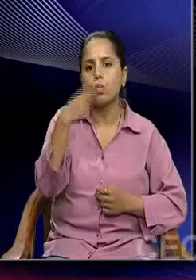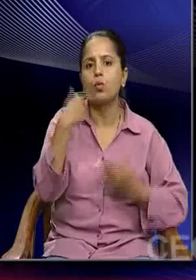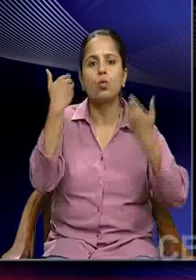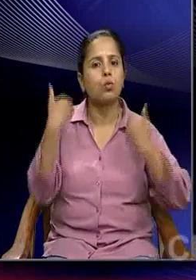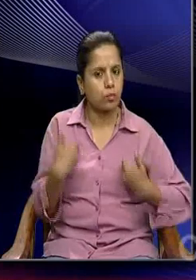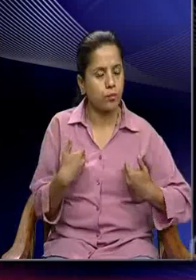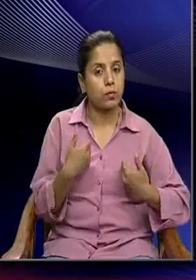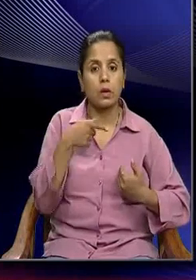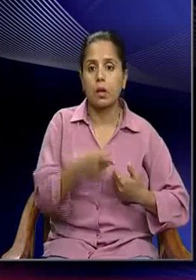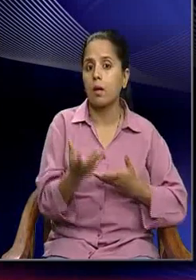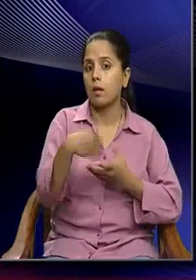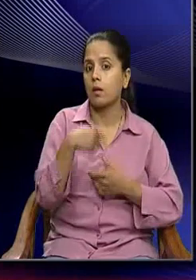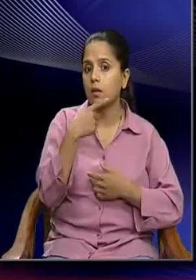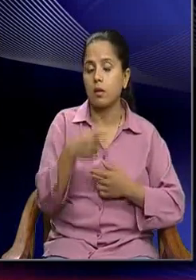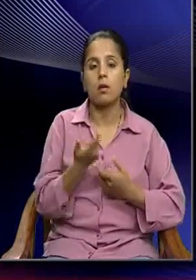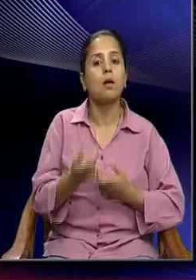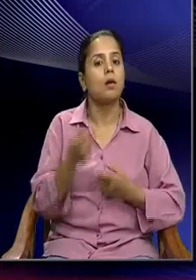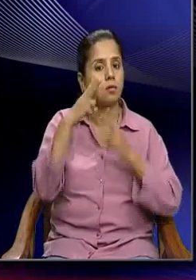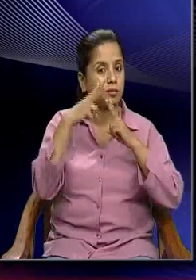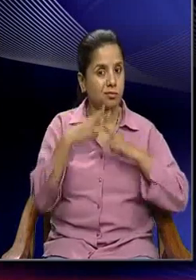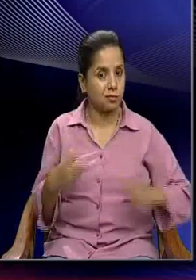So it involves introspection,